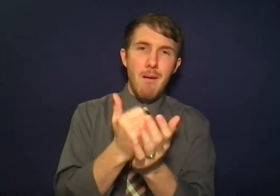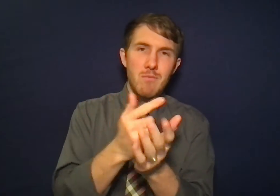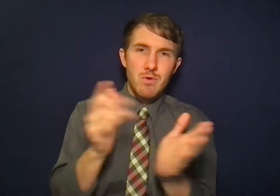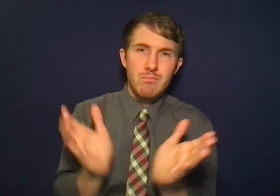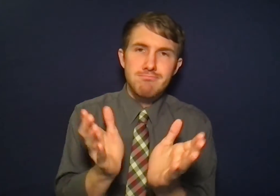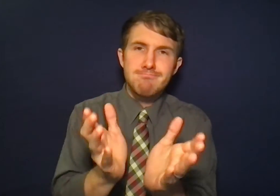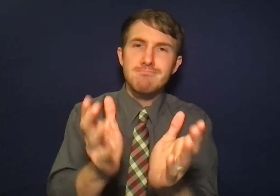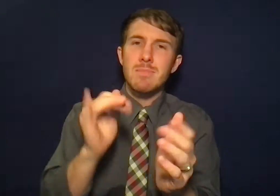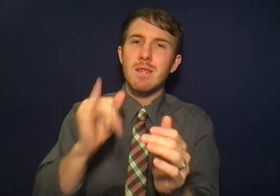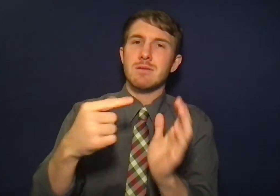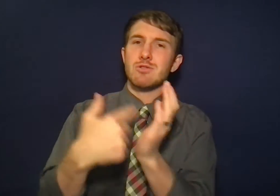discussion.